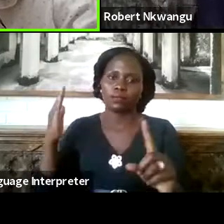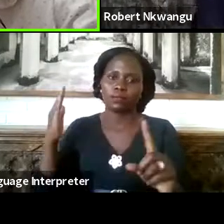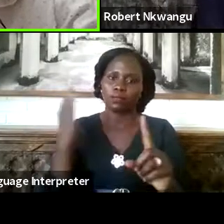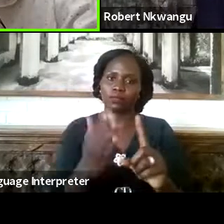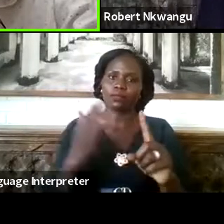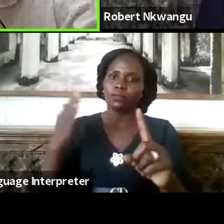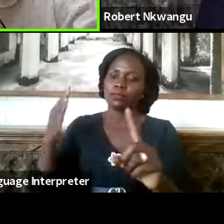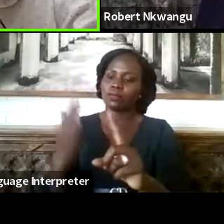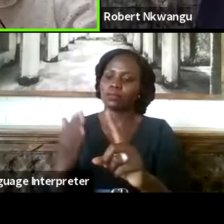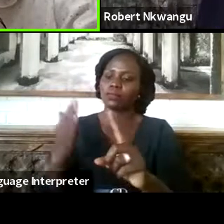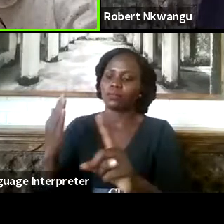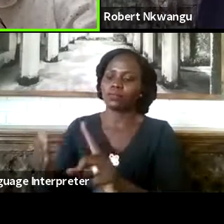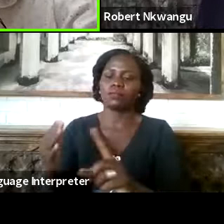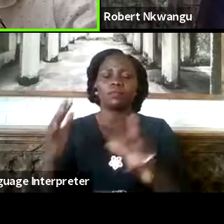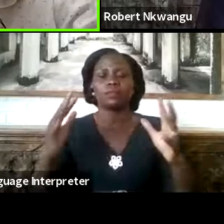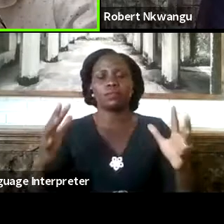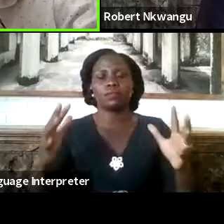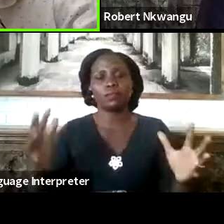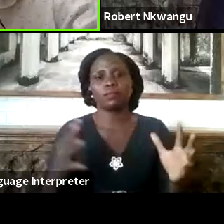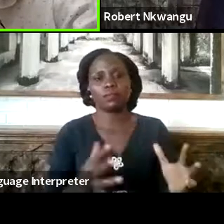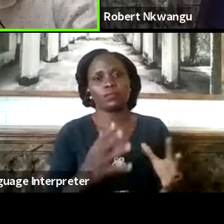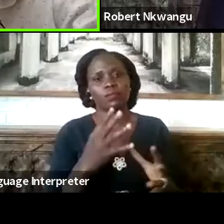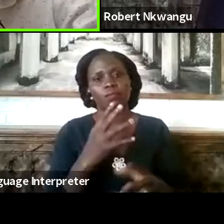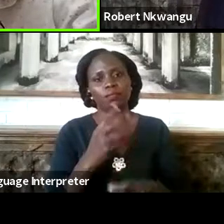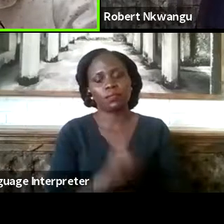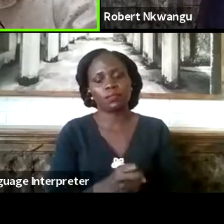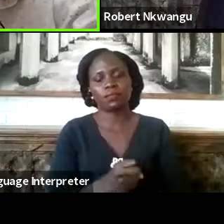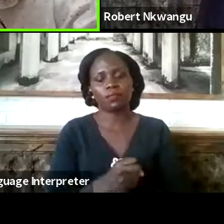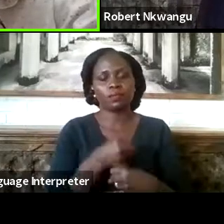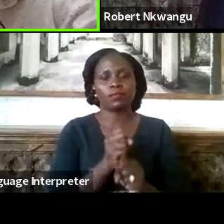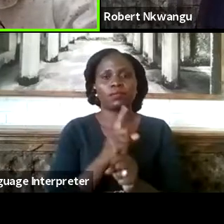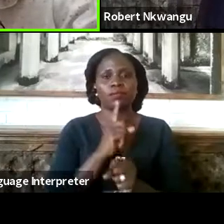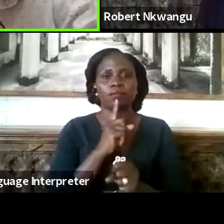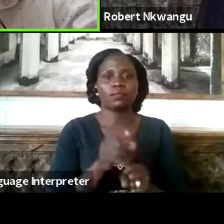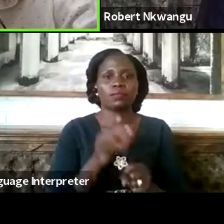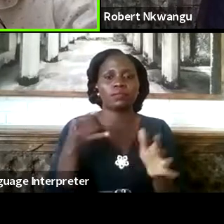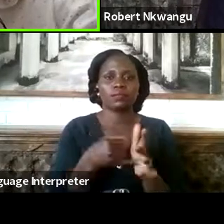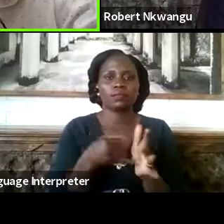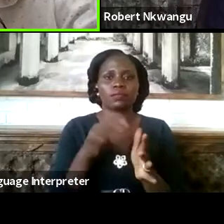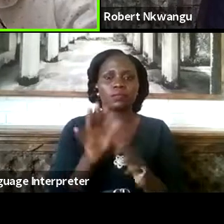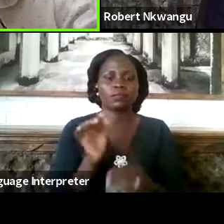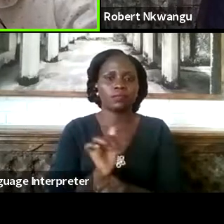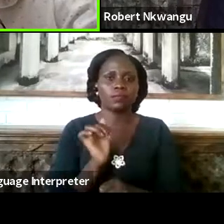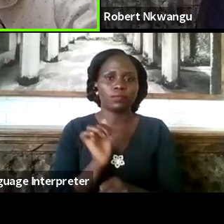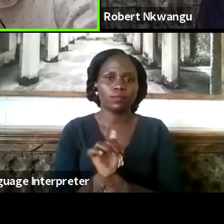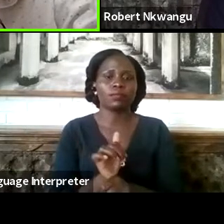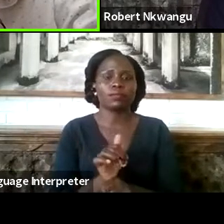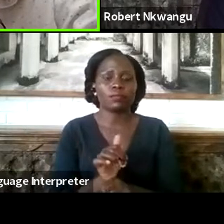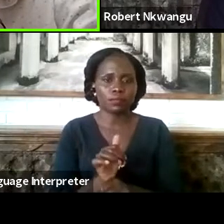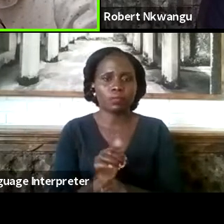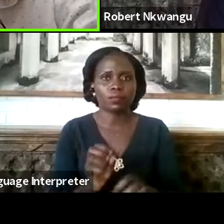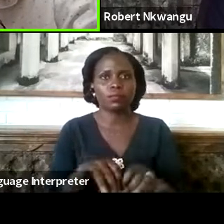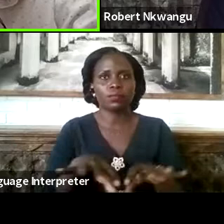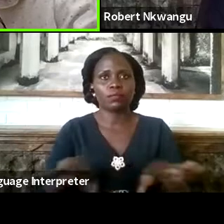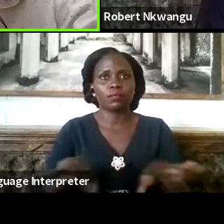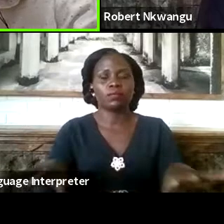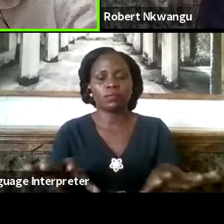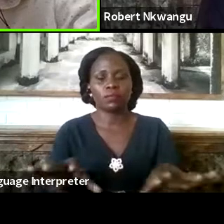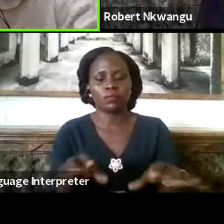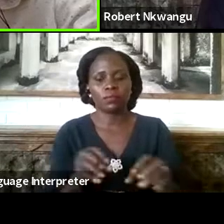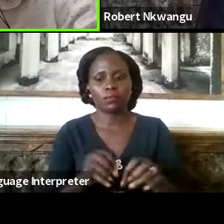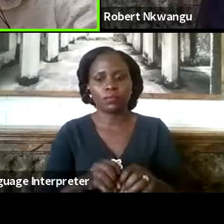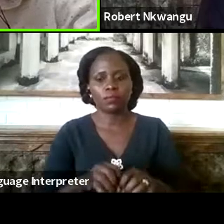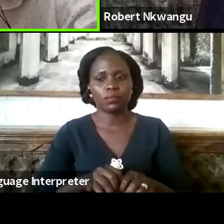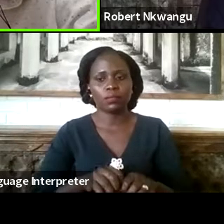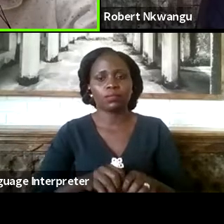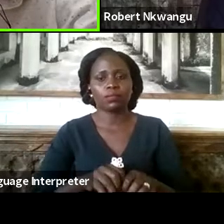that the impact of their work is spread and reach